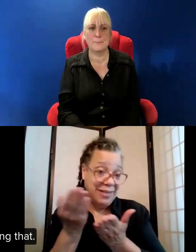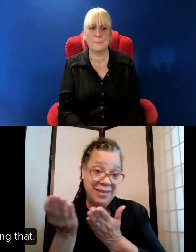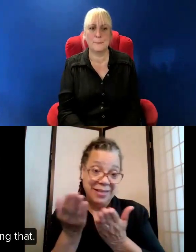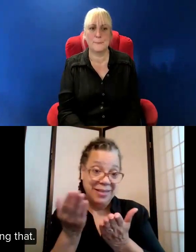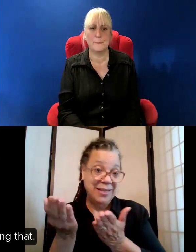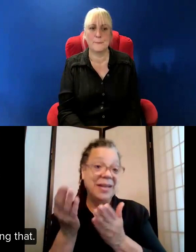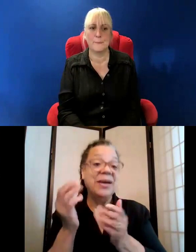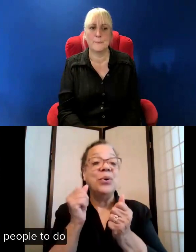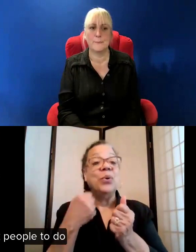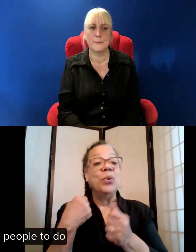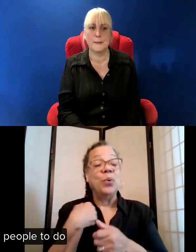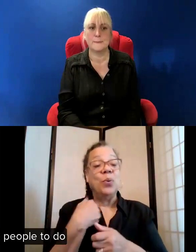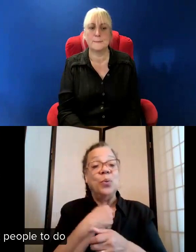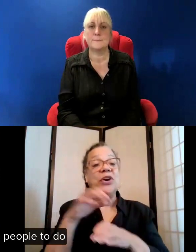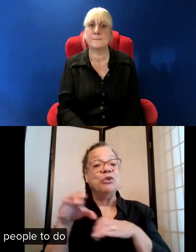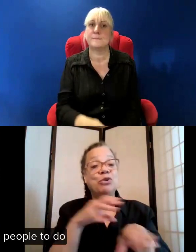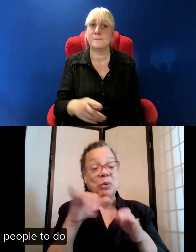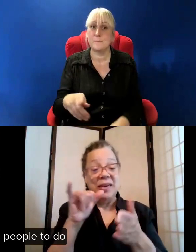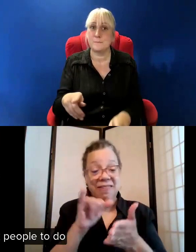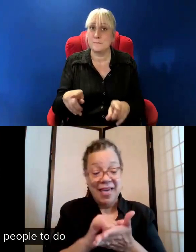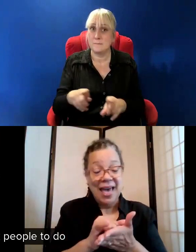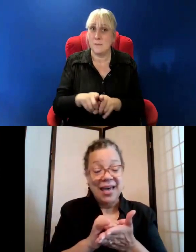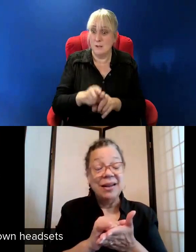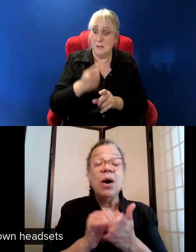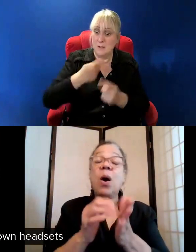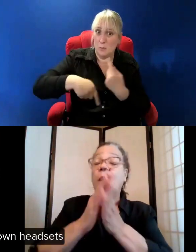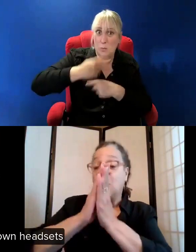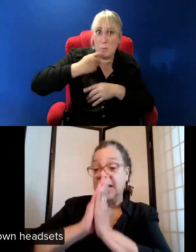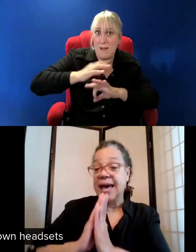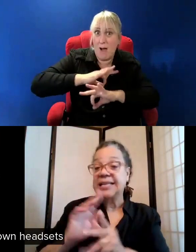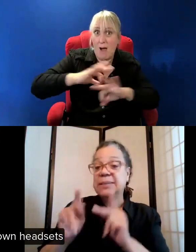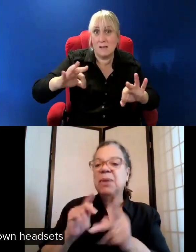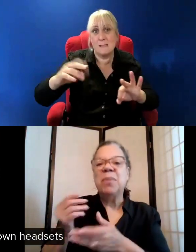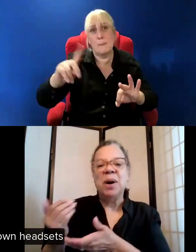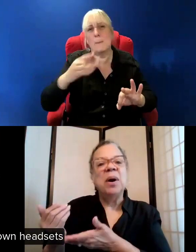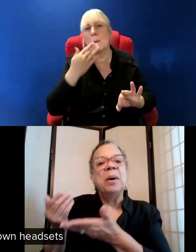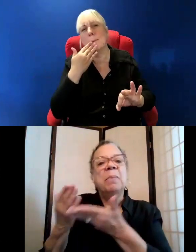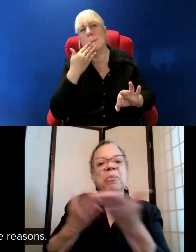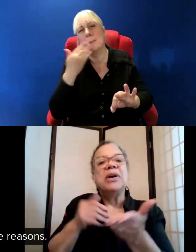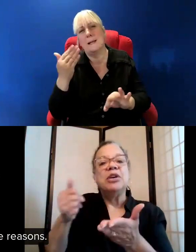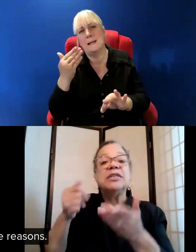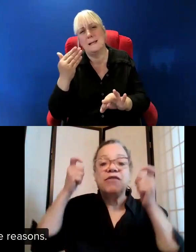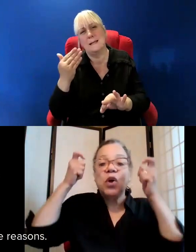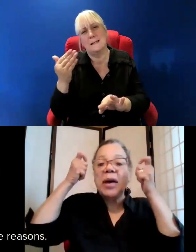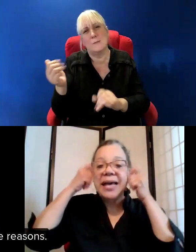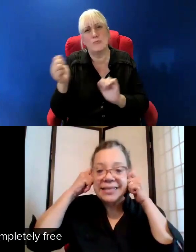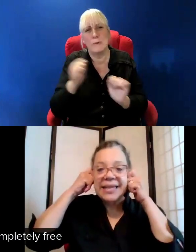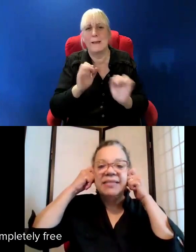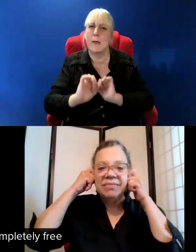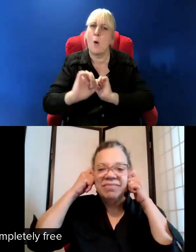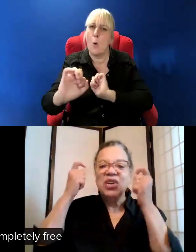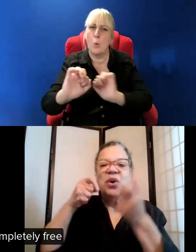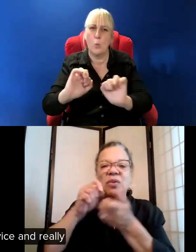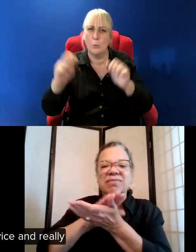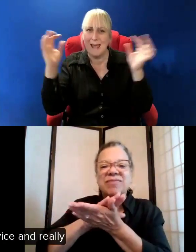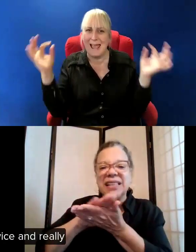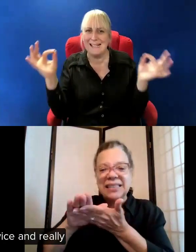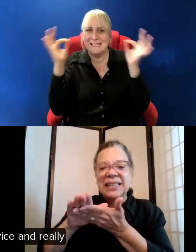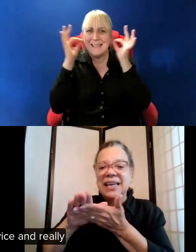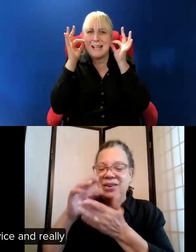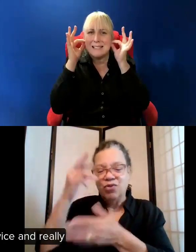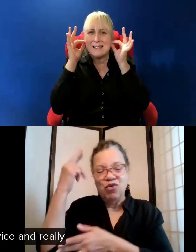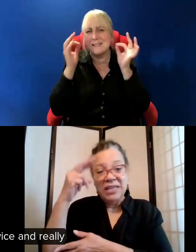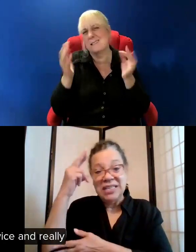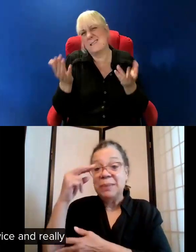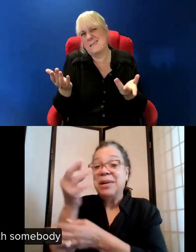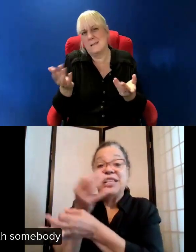With doing that, and all we ask people to do is bring their own headsets for hygiene reasons, so that's a completely free of charge